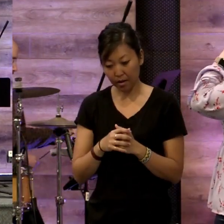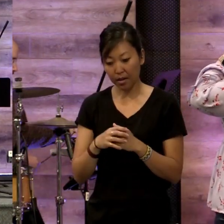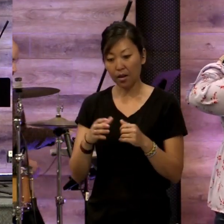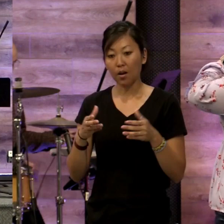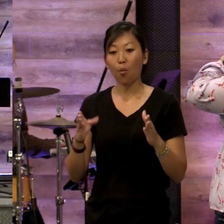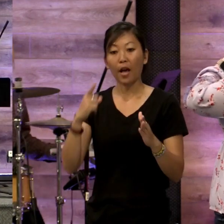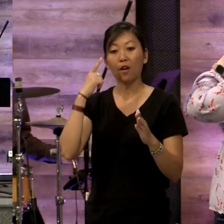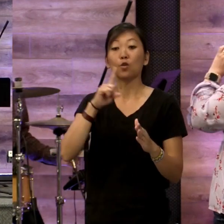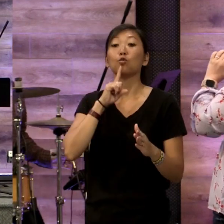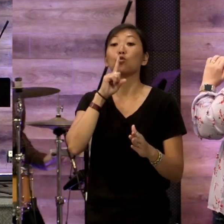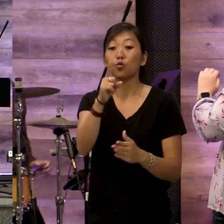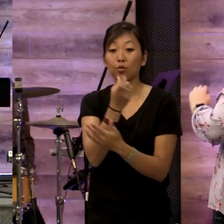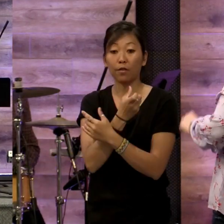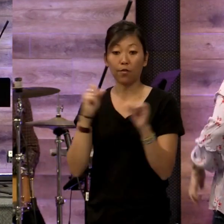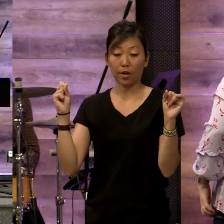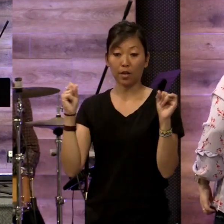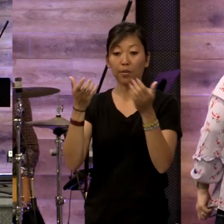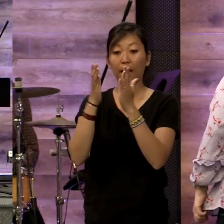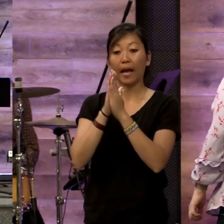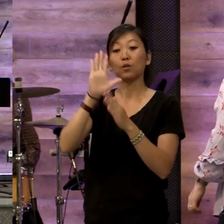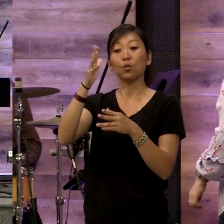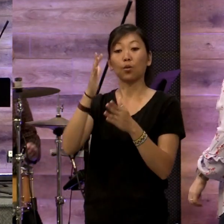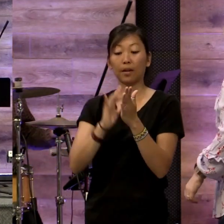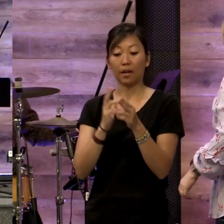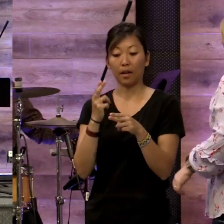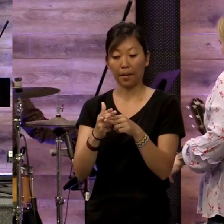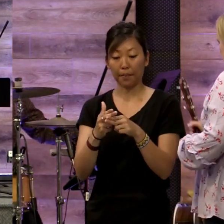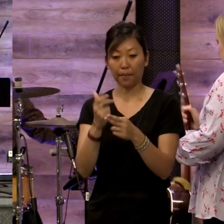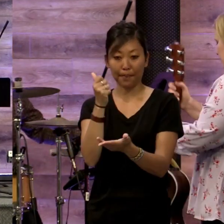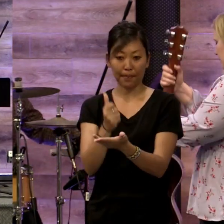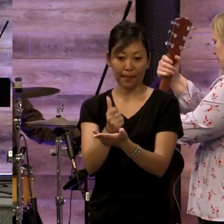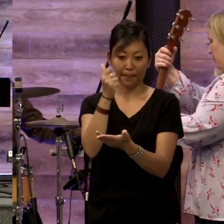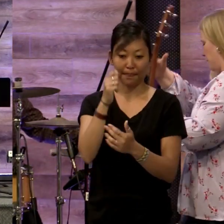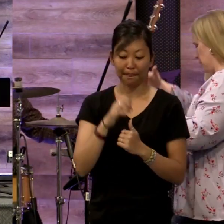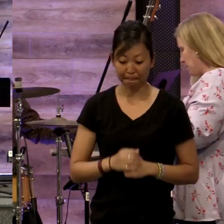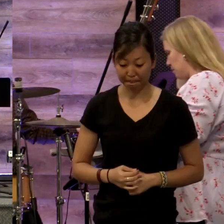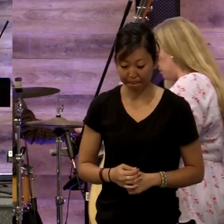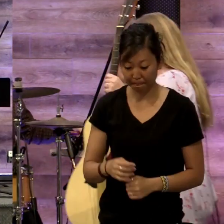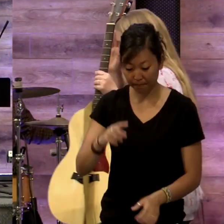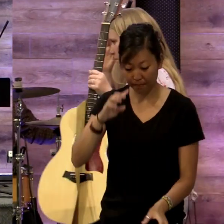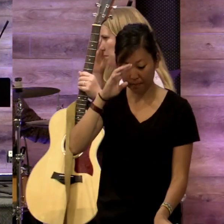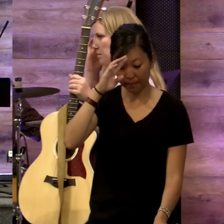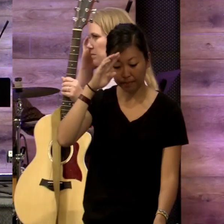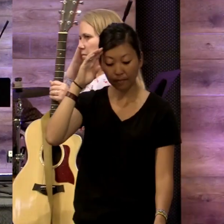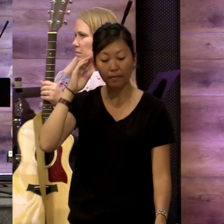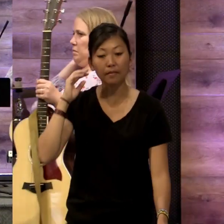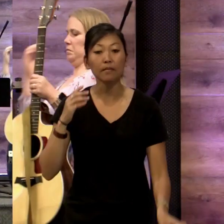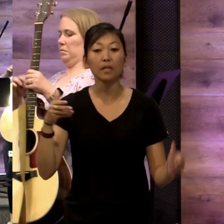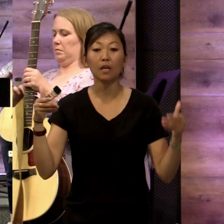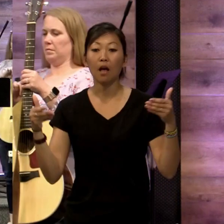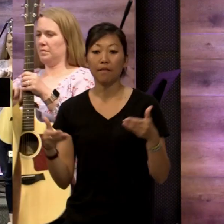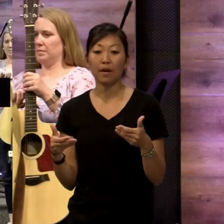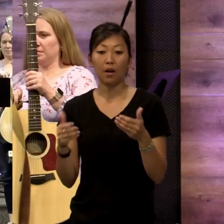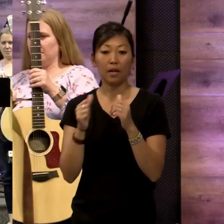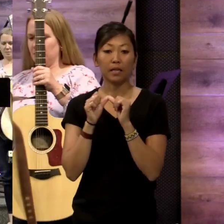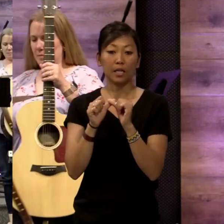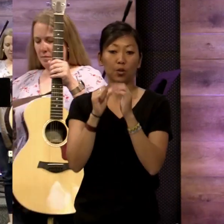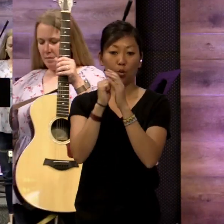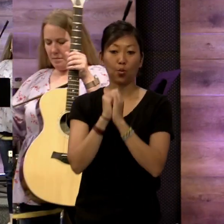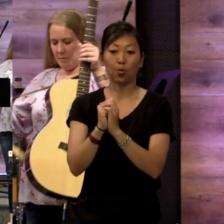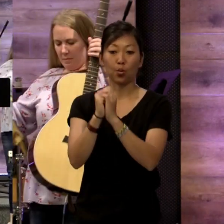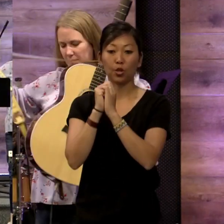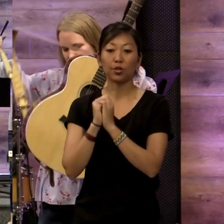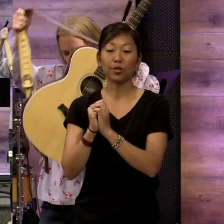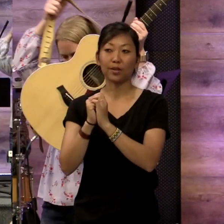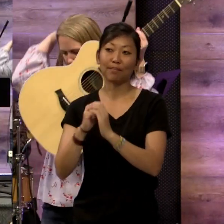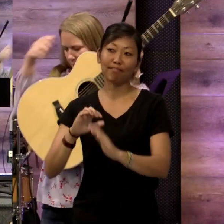freedom. We ask in Jesus' name, amen. I want to invite you to continue worshiping our Lord by